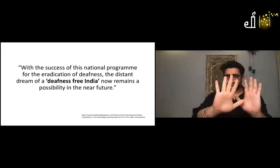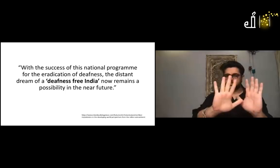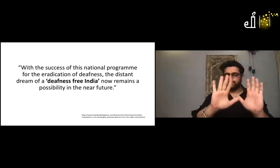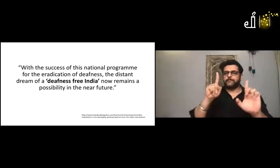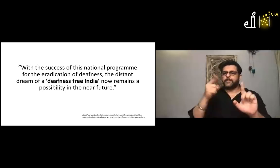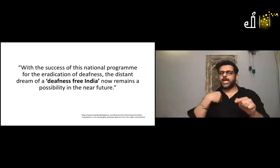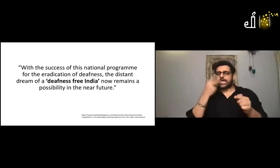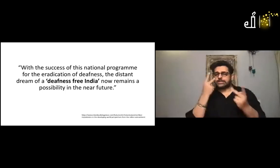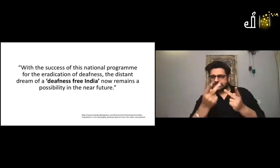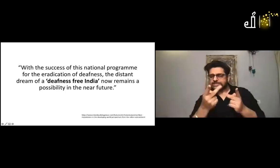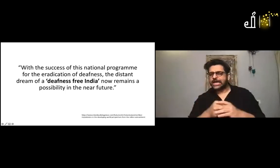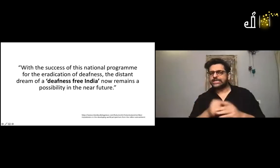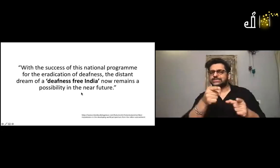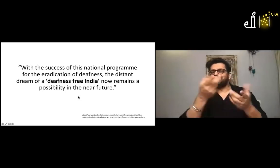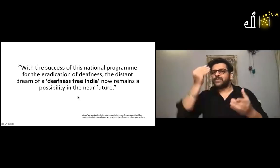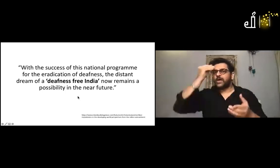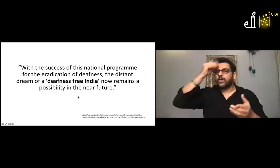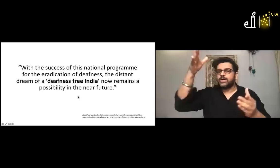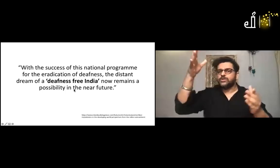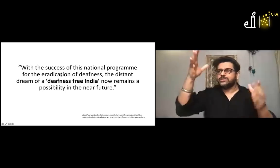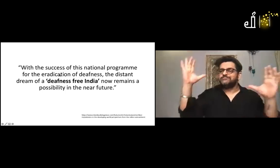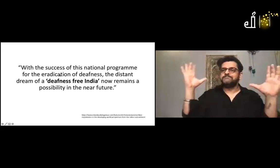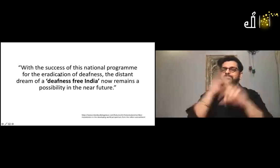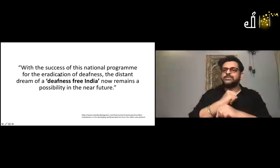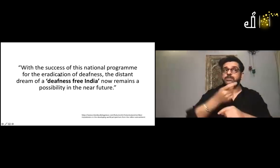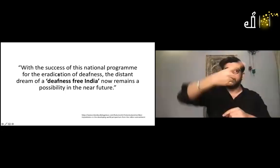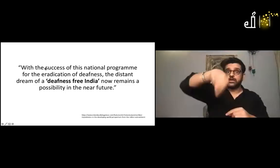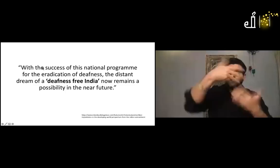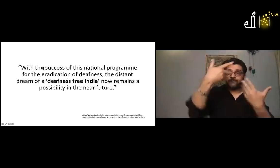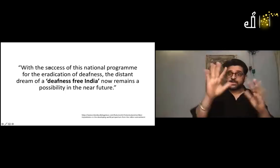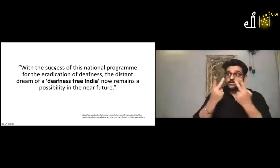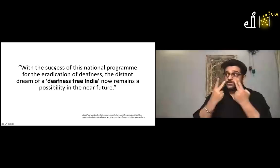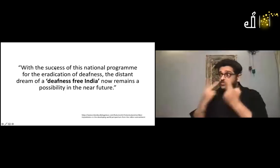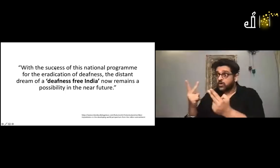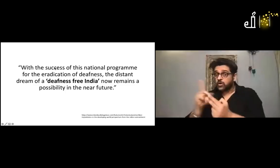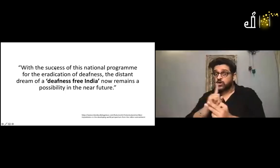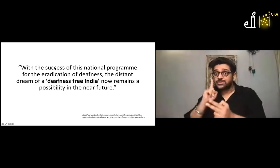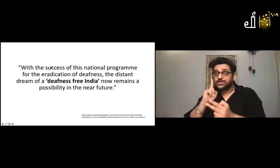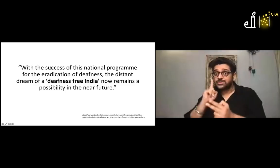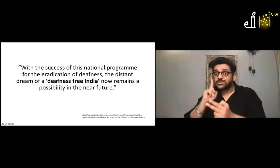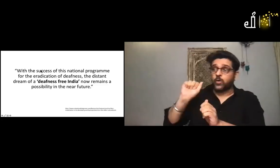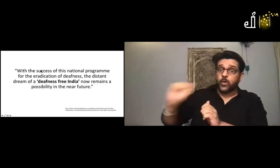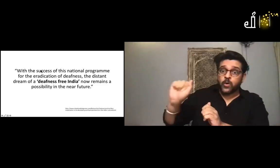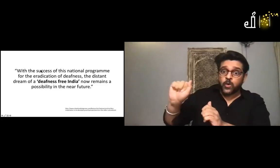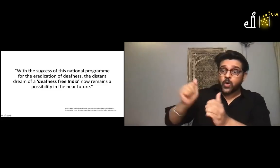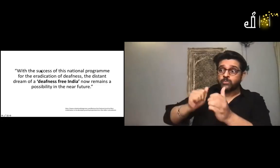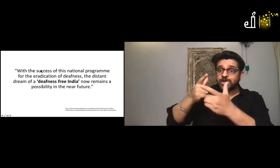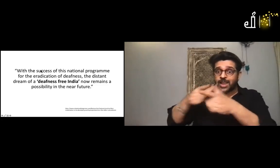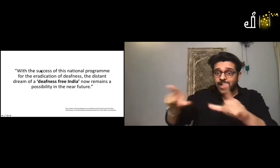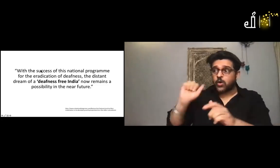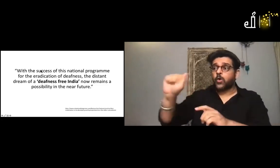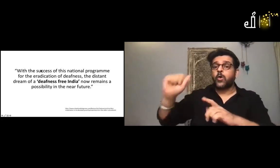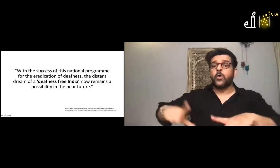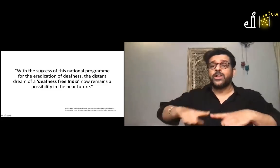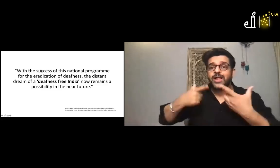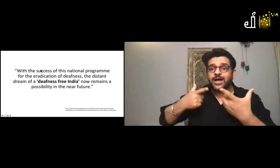possibility of the near future. But I do see this, that awareness is missing. The deaf